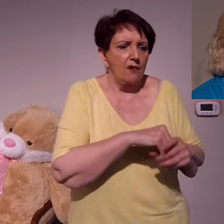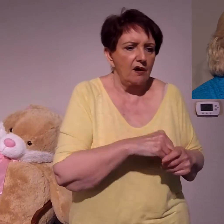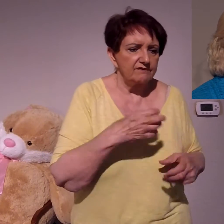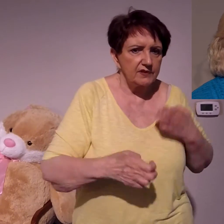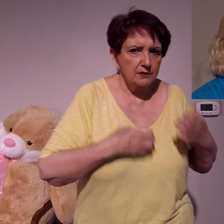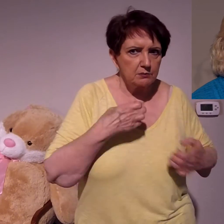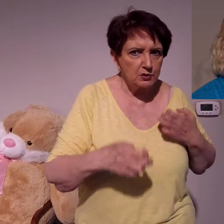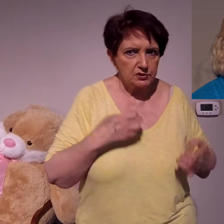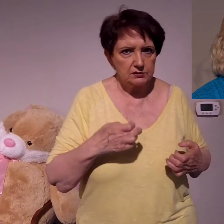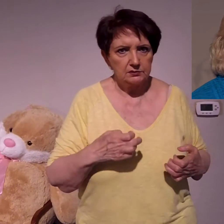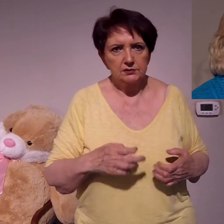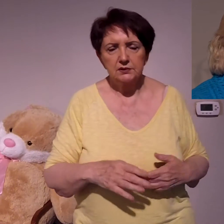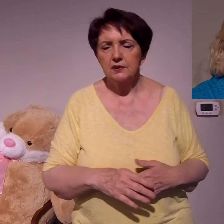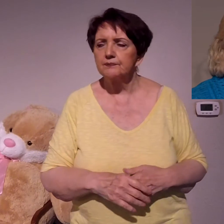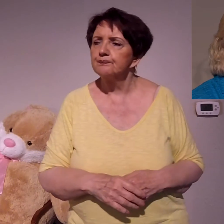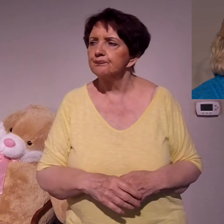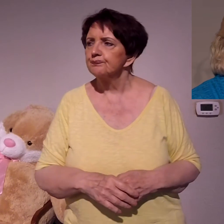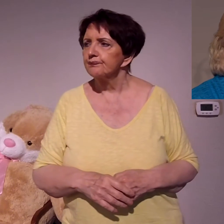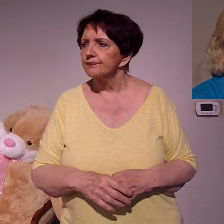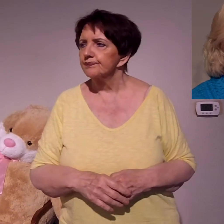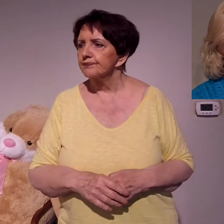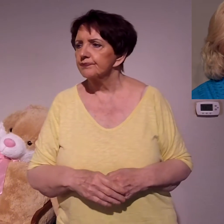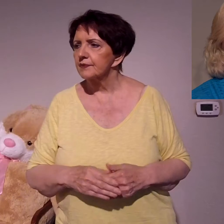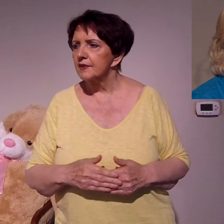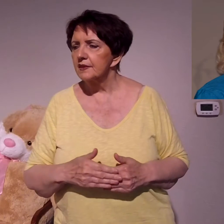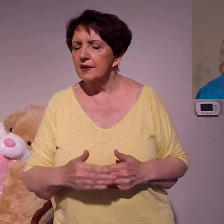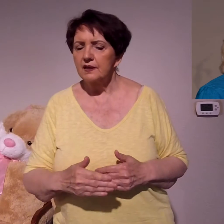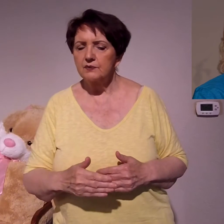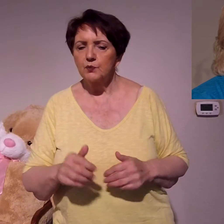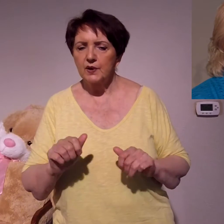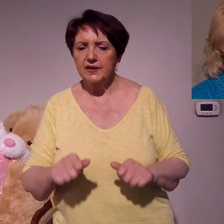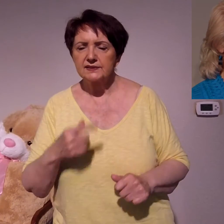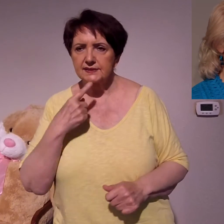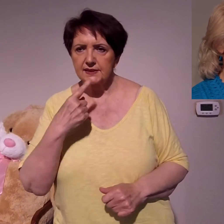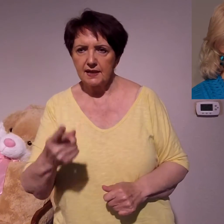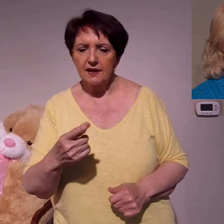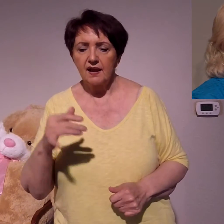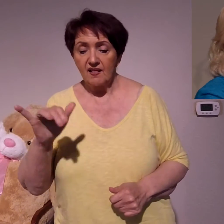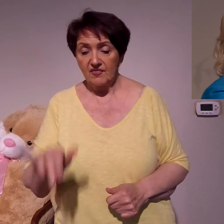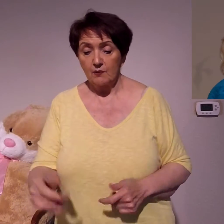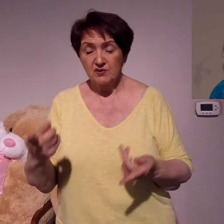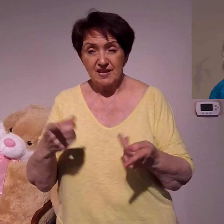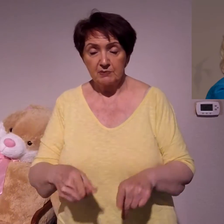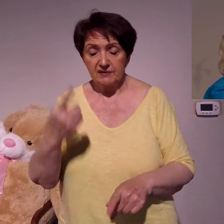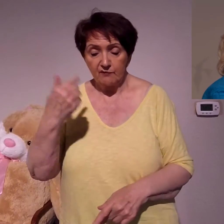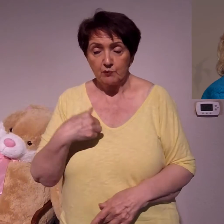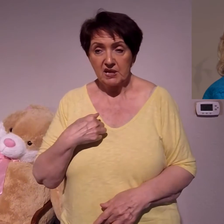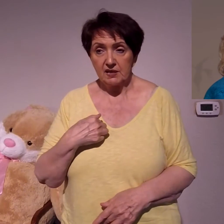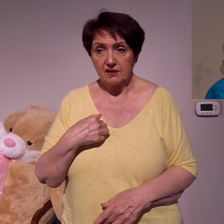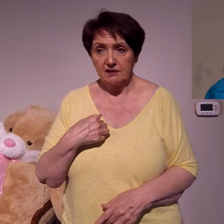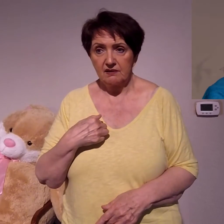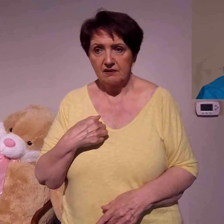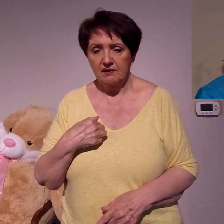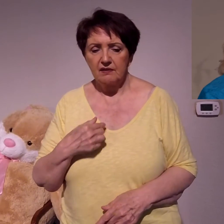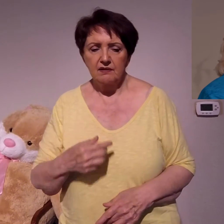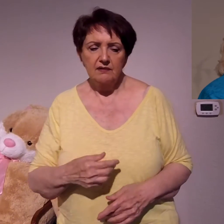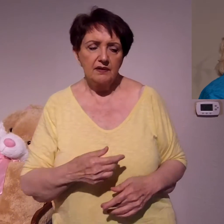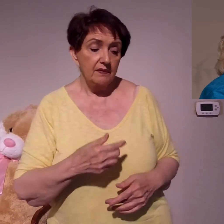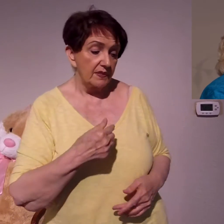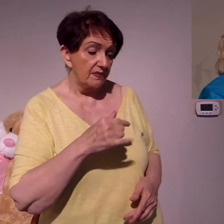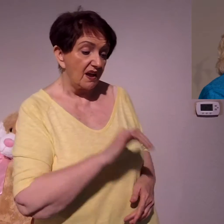And then we can actually say, well, this is what was happening for me, this is what was happening for me,